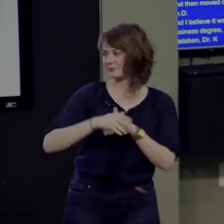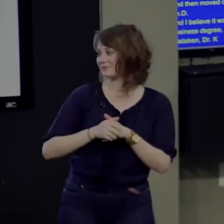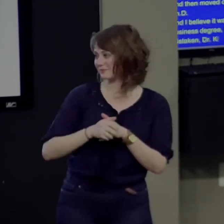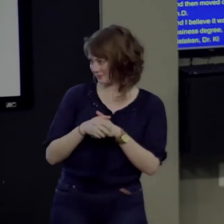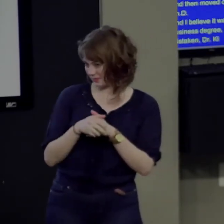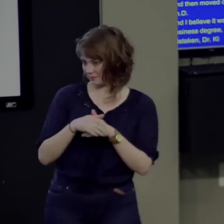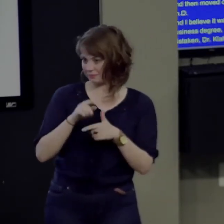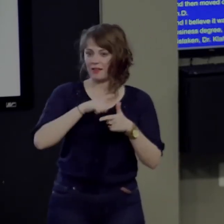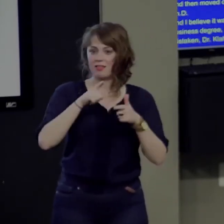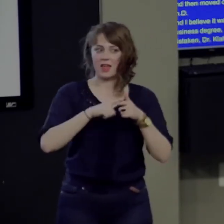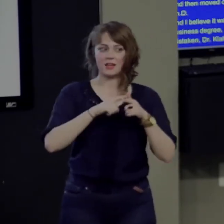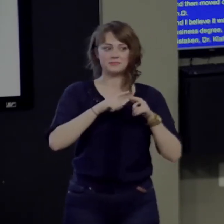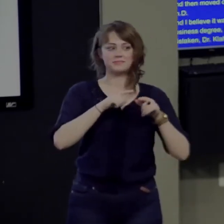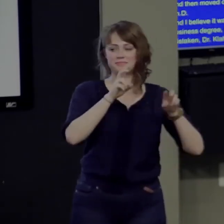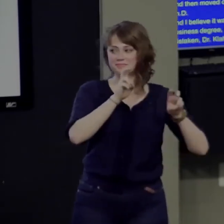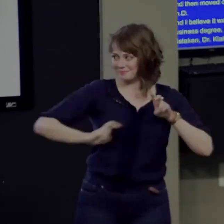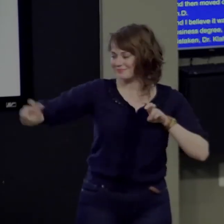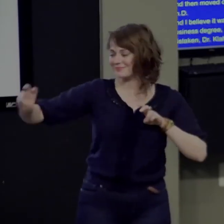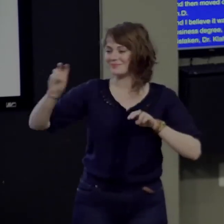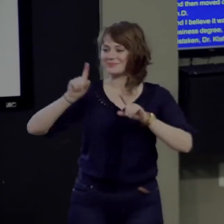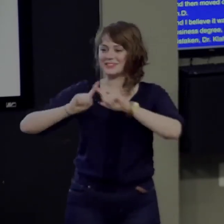at Carnegie Mellon.